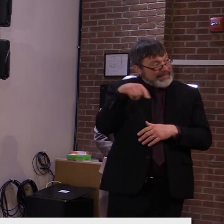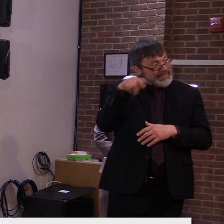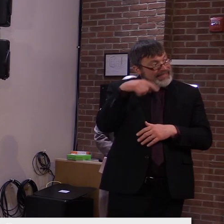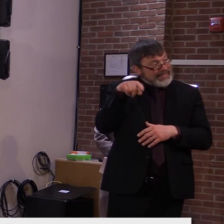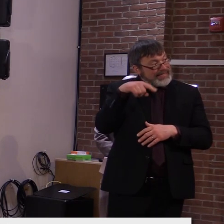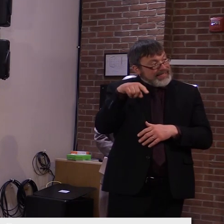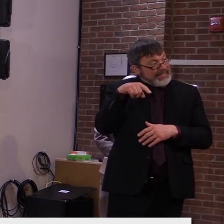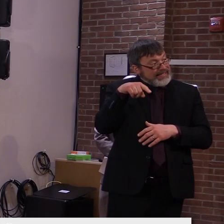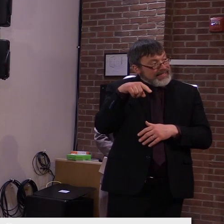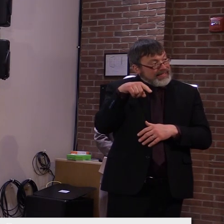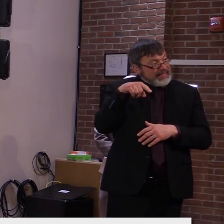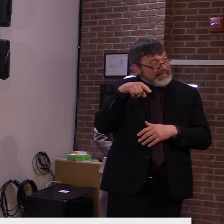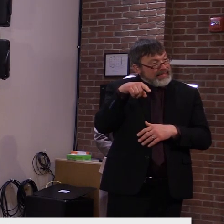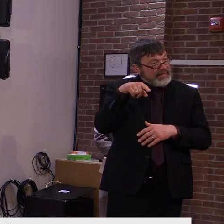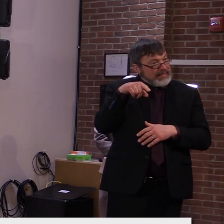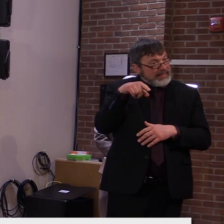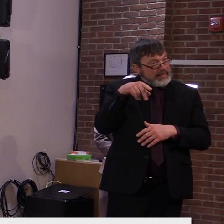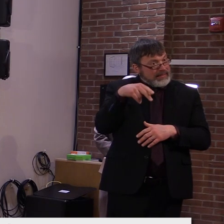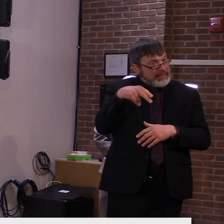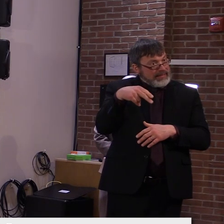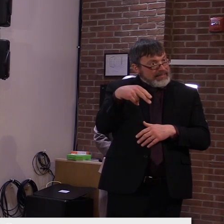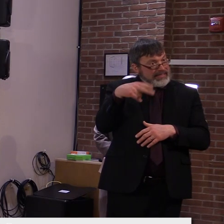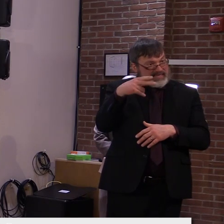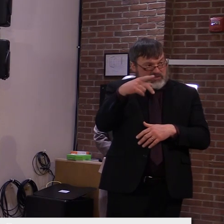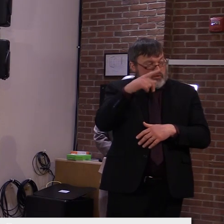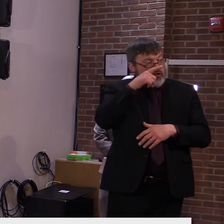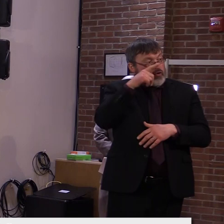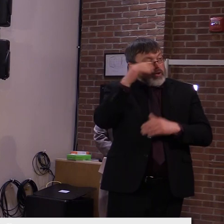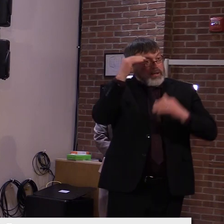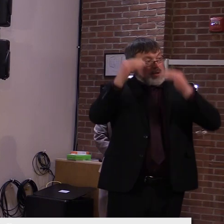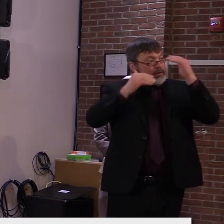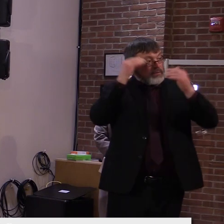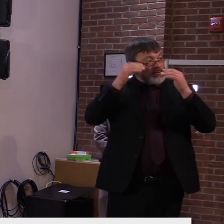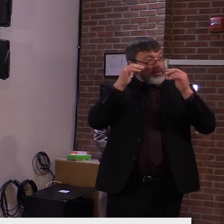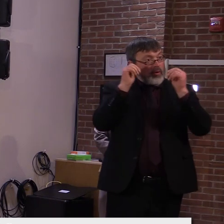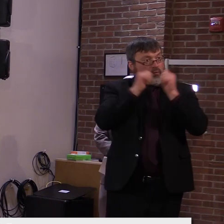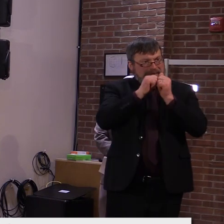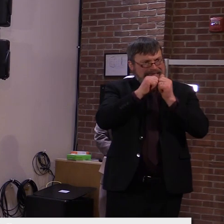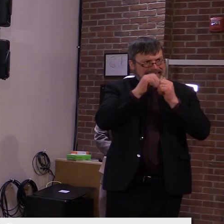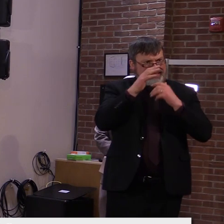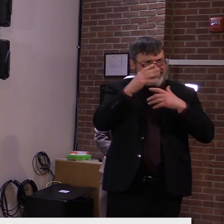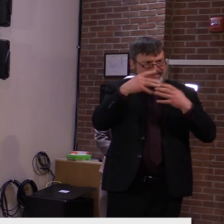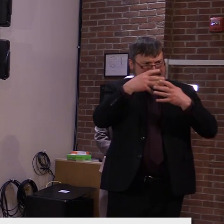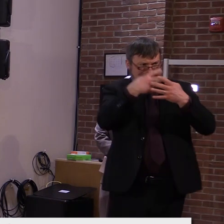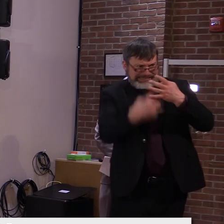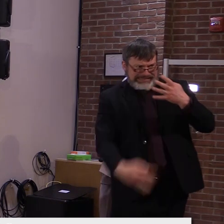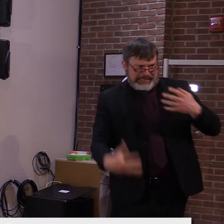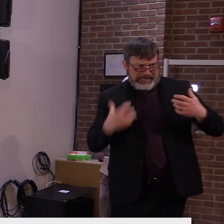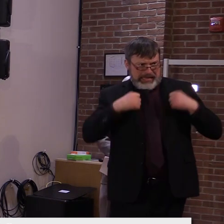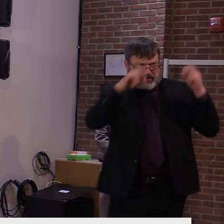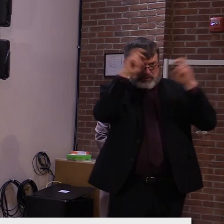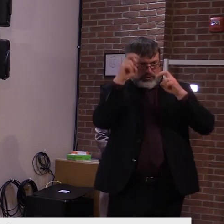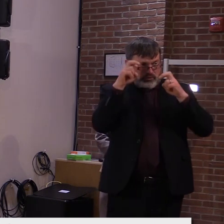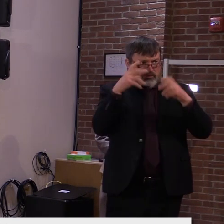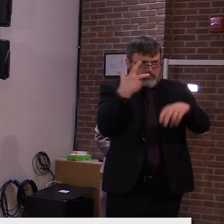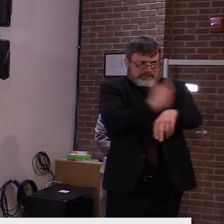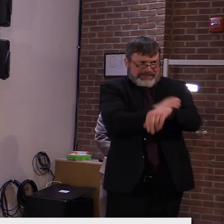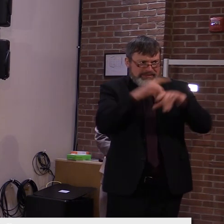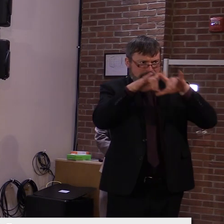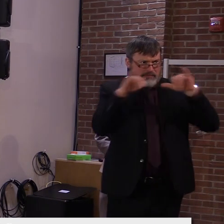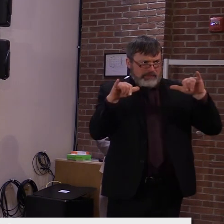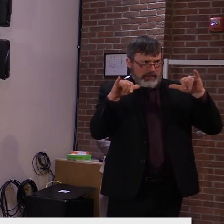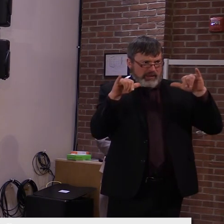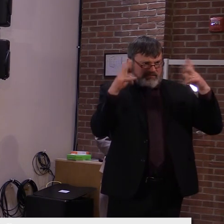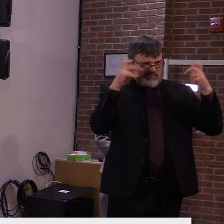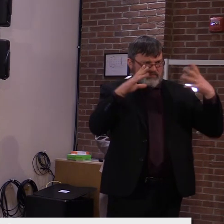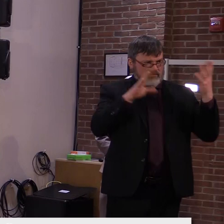the rationale for this is that teachers get vaccinated, kids go back to in-person learning, and that helps their mental health. But if there's no proof that they